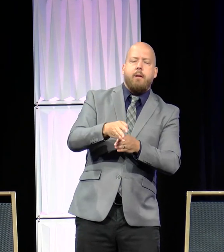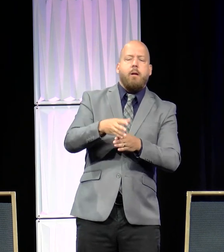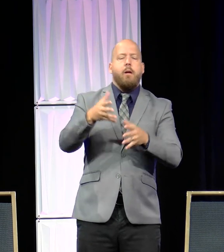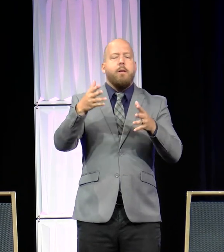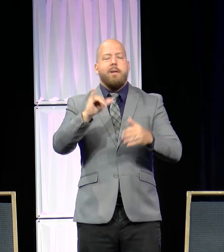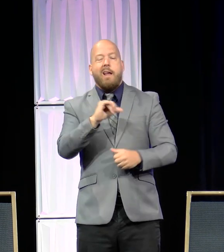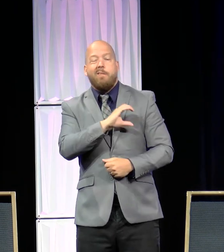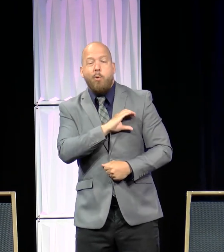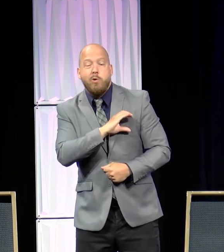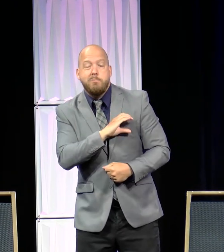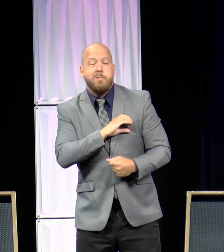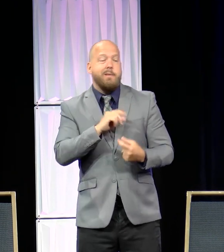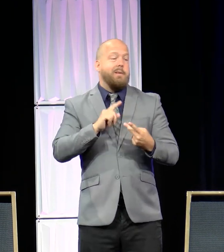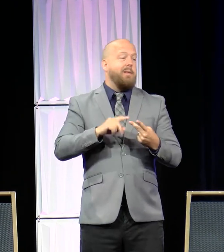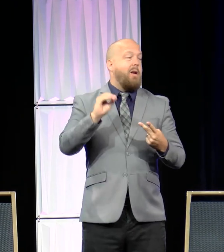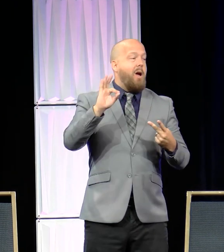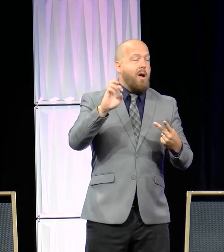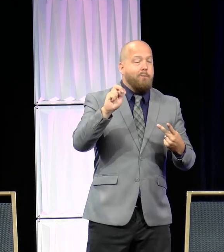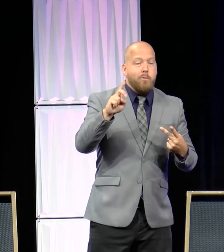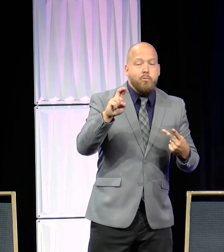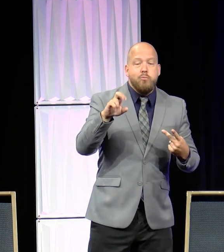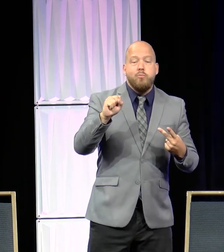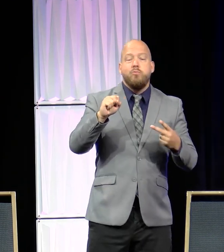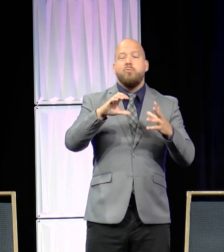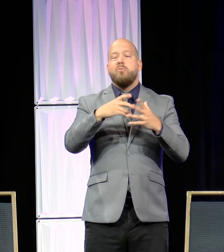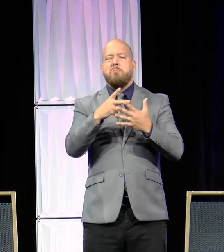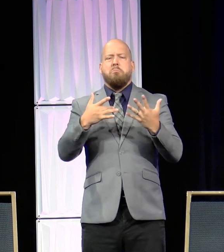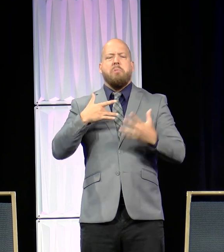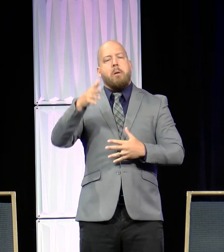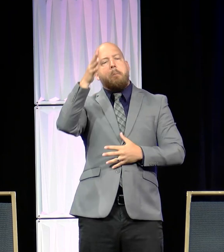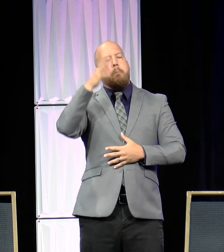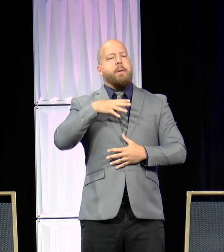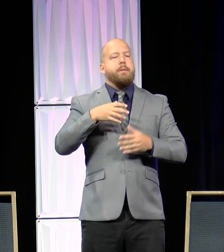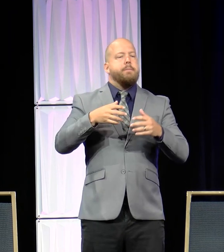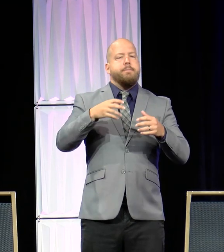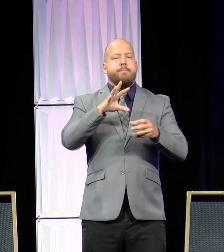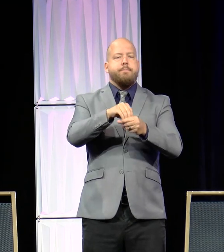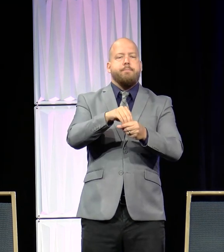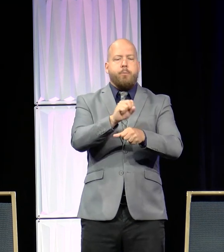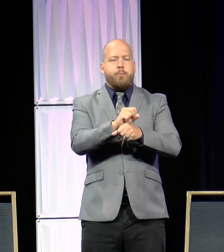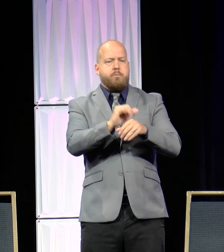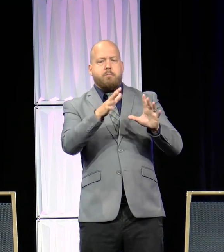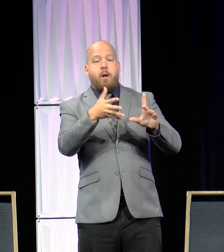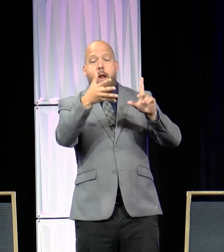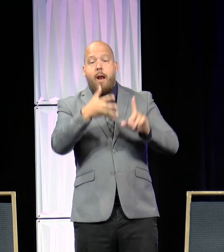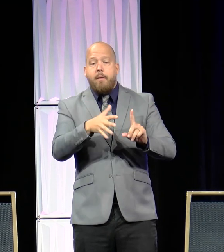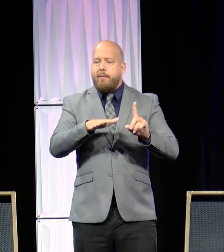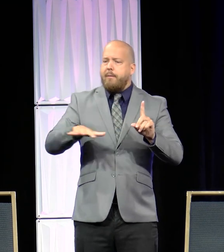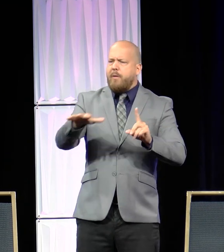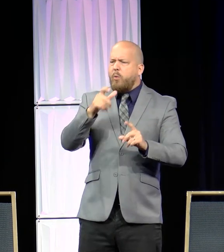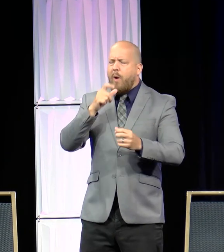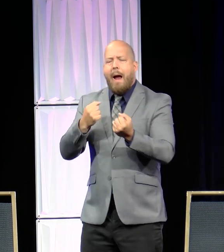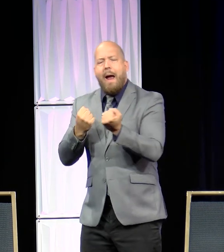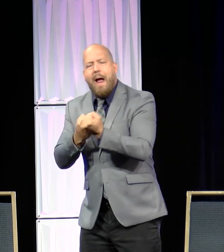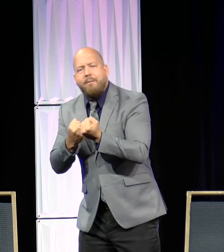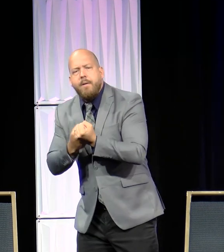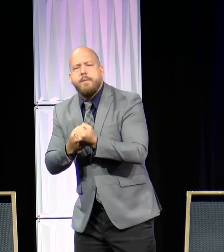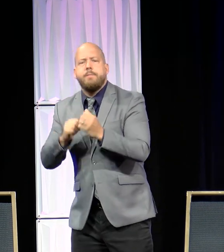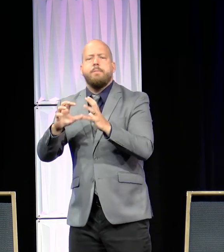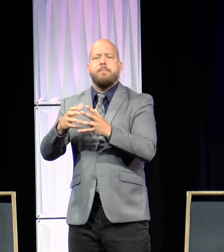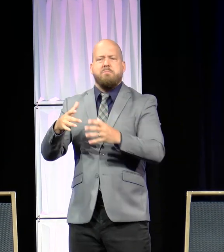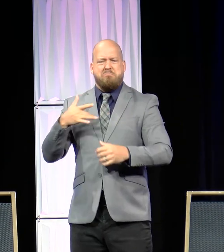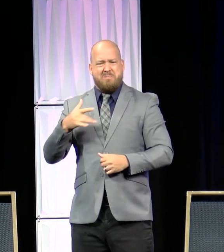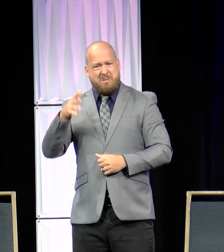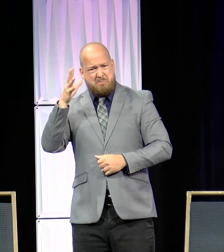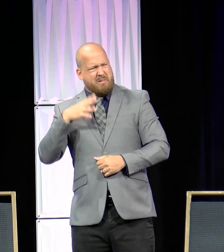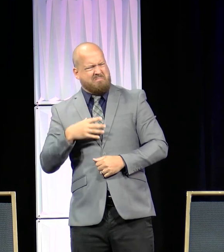places you would find men, but not, you know, in the advocacy space. And so,